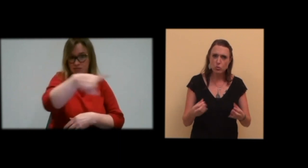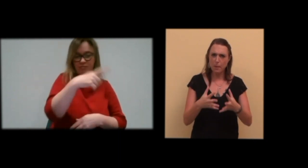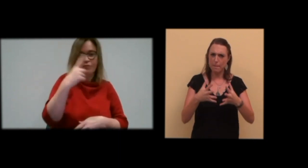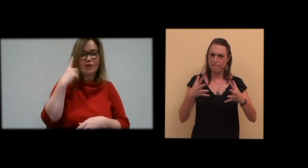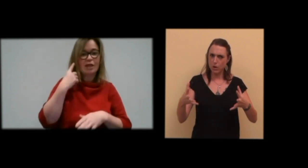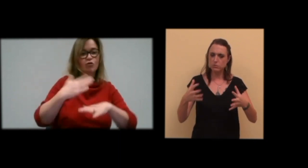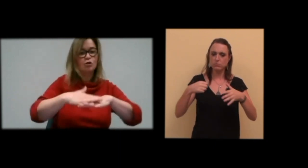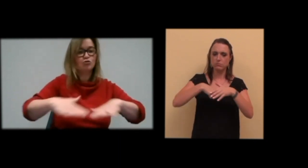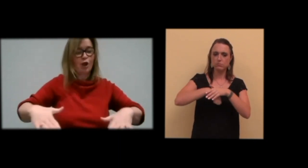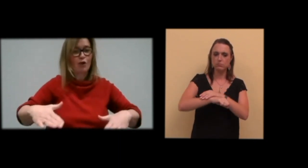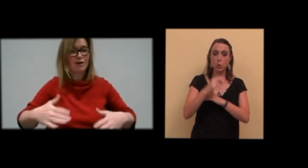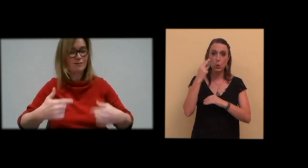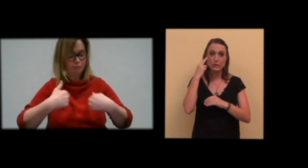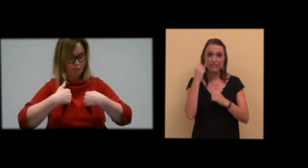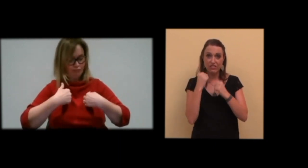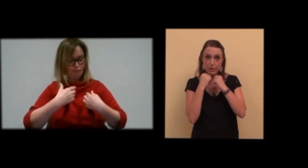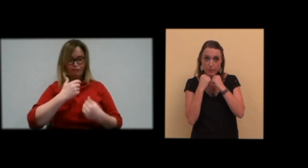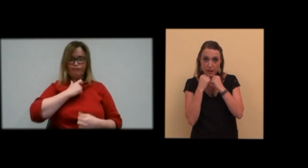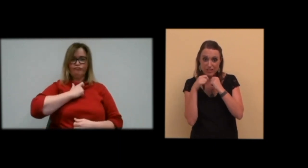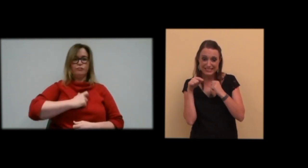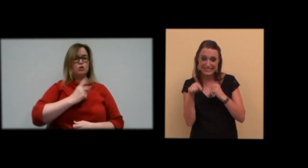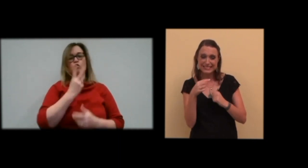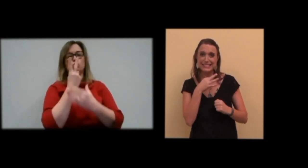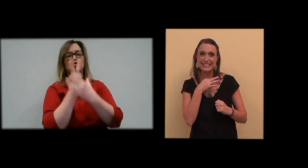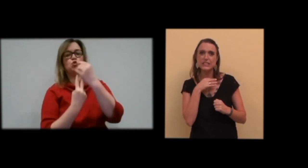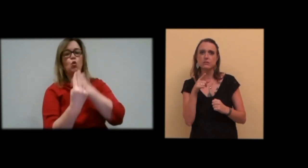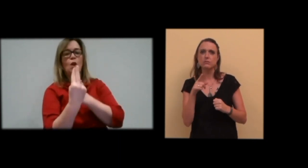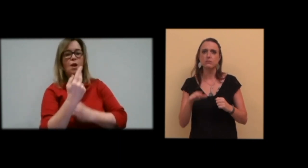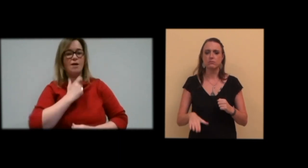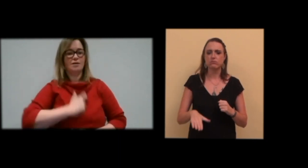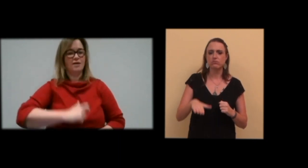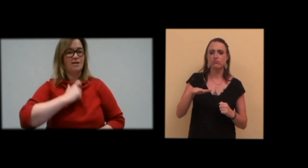Most of the hearing children born to deaf parents in the